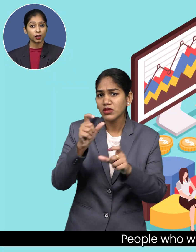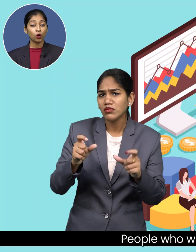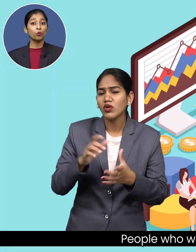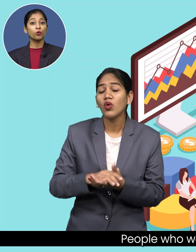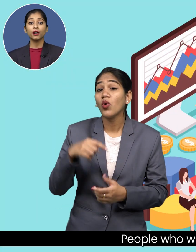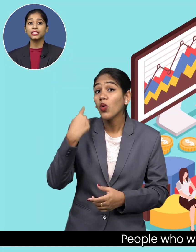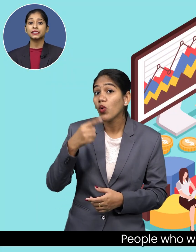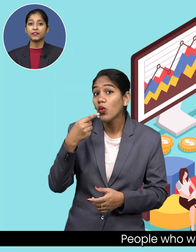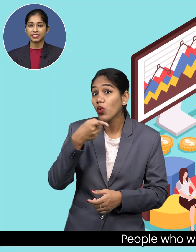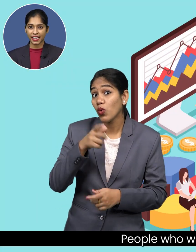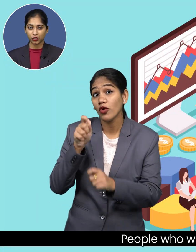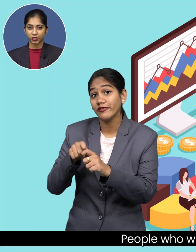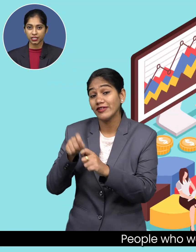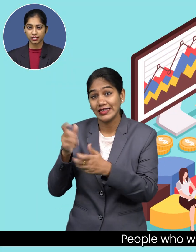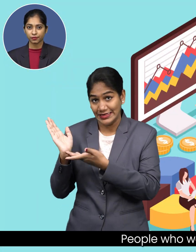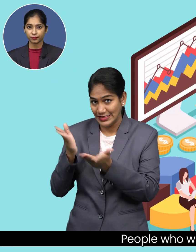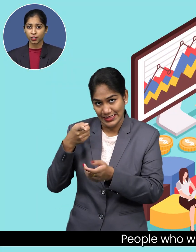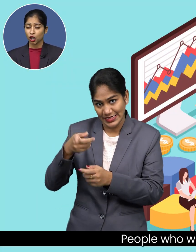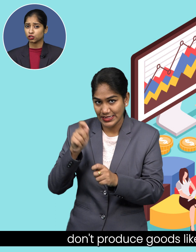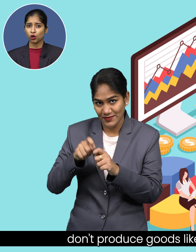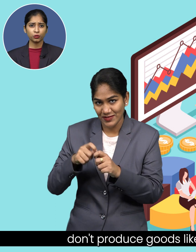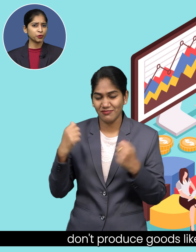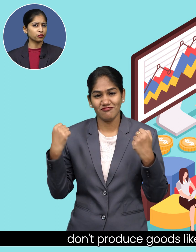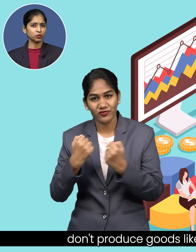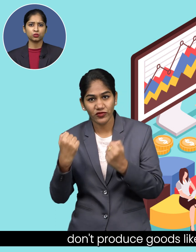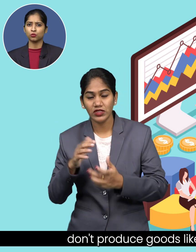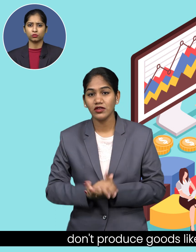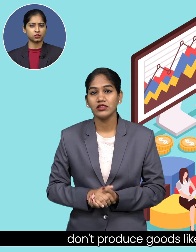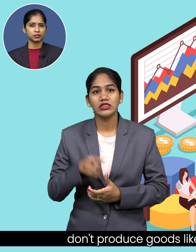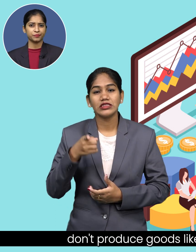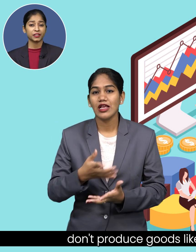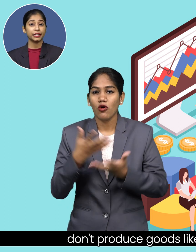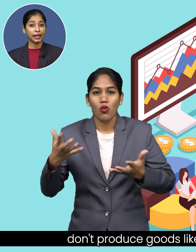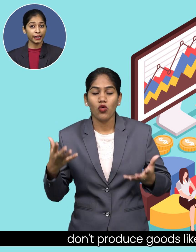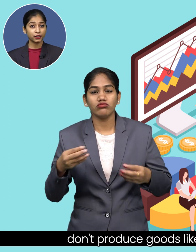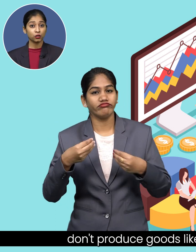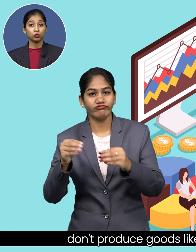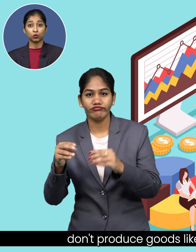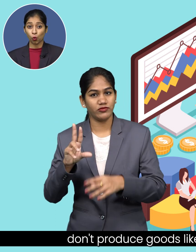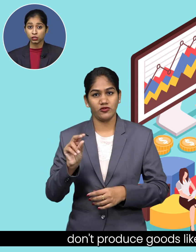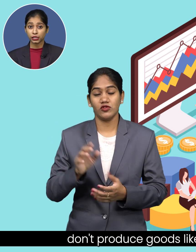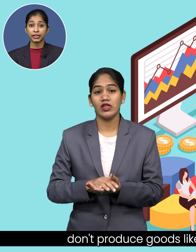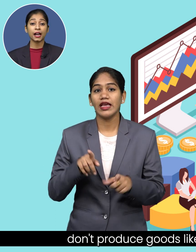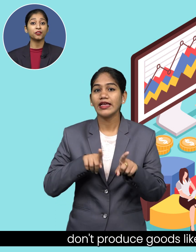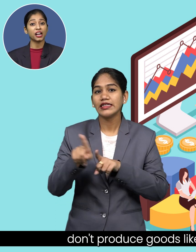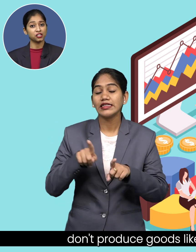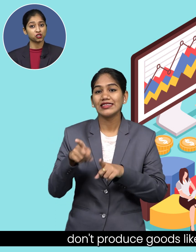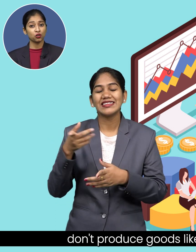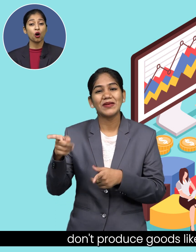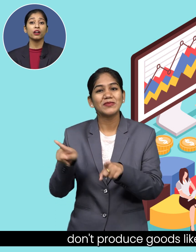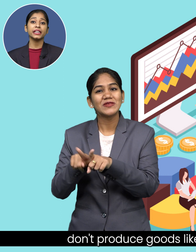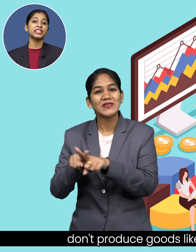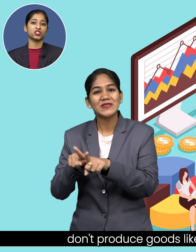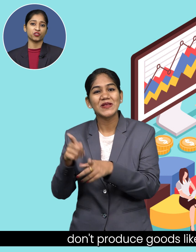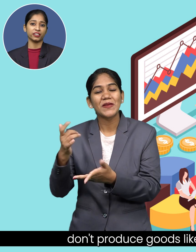People who work in service activities don't produce goods like those in